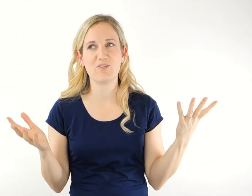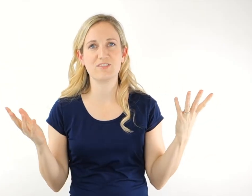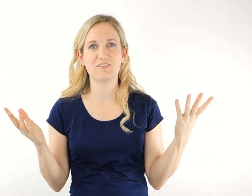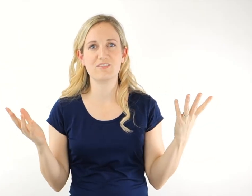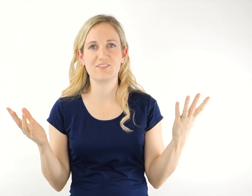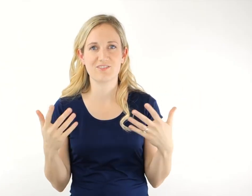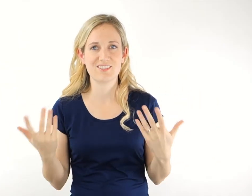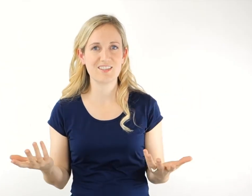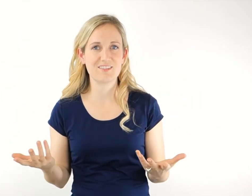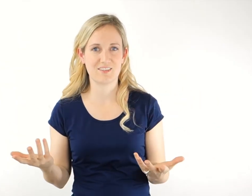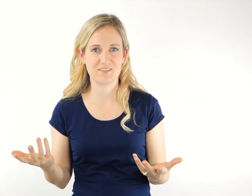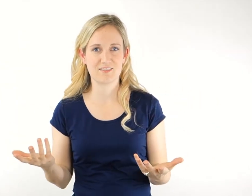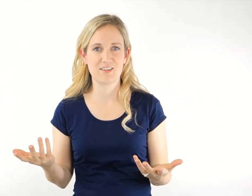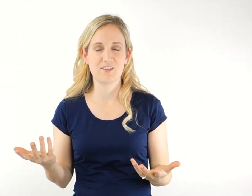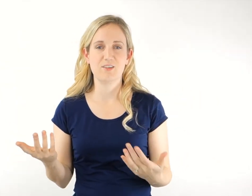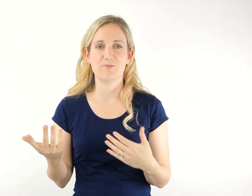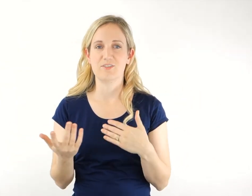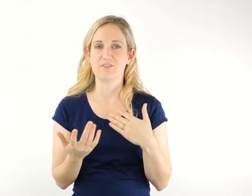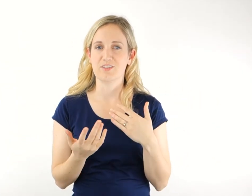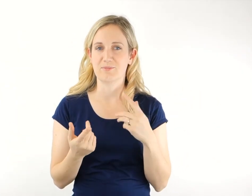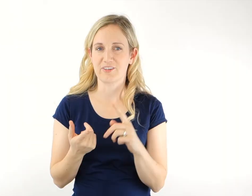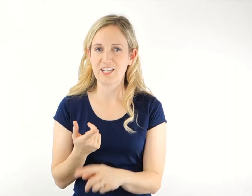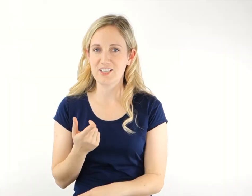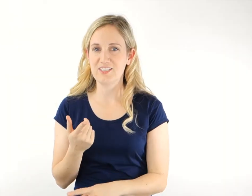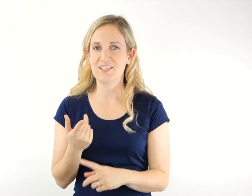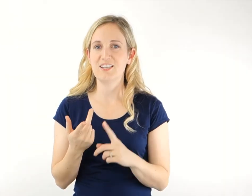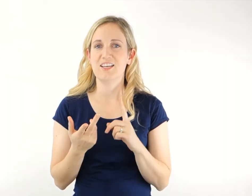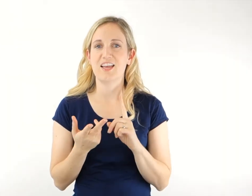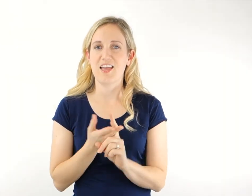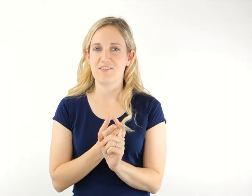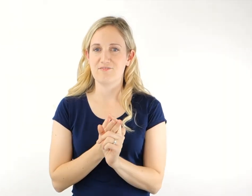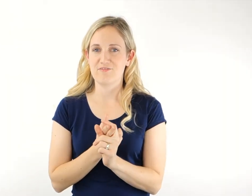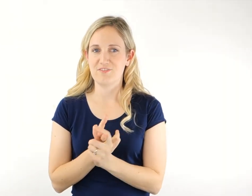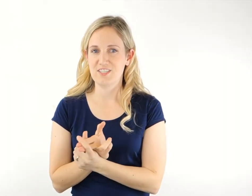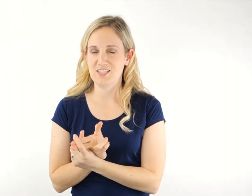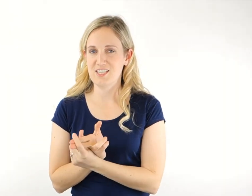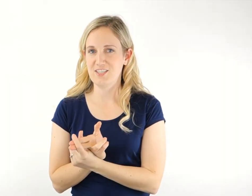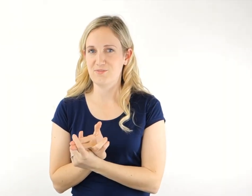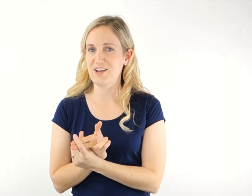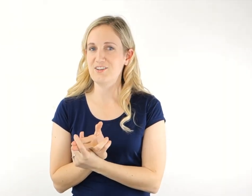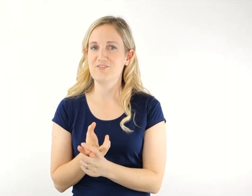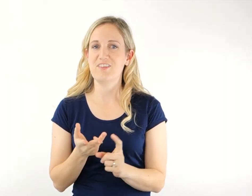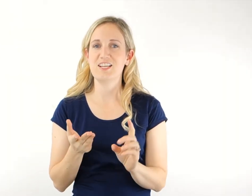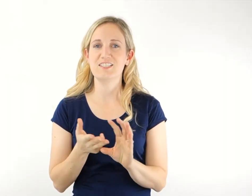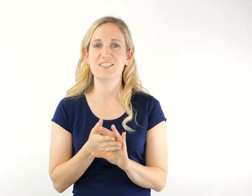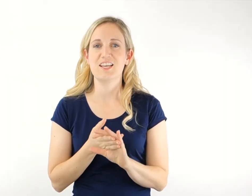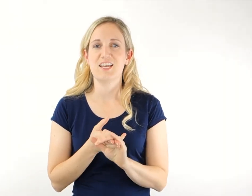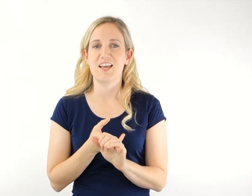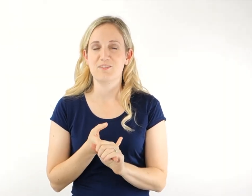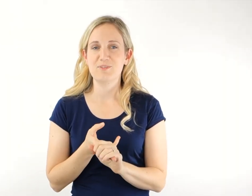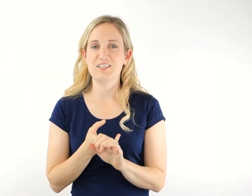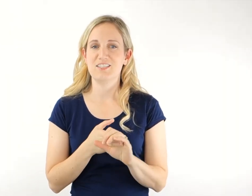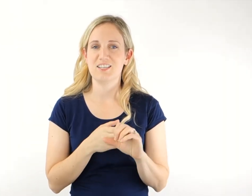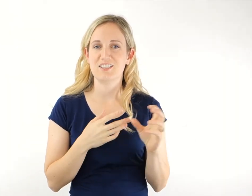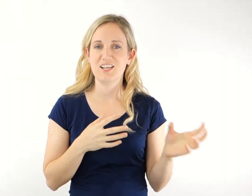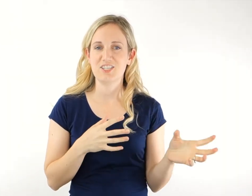all different senses. When you talk about hearing and feeling the rain on your face and the wind and then